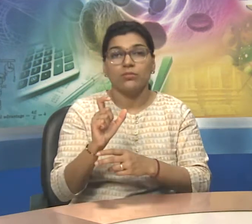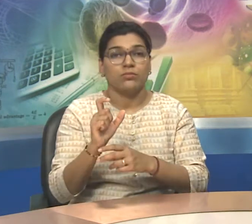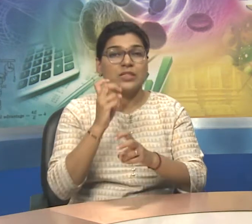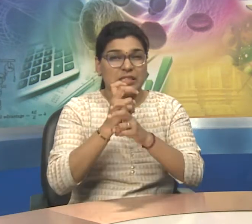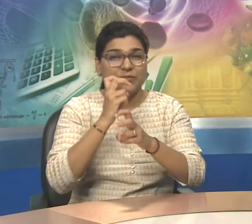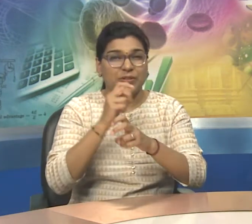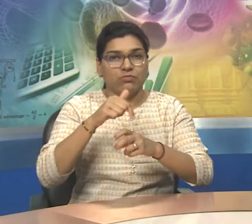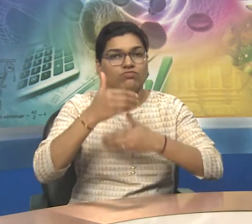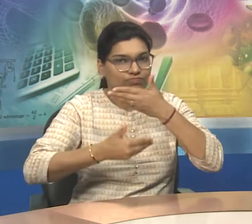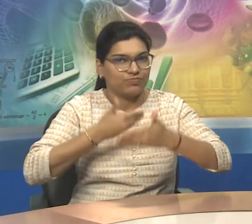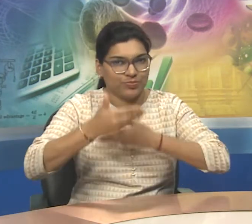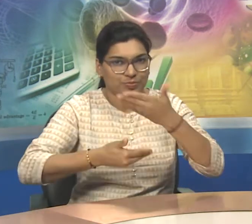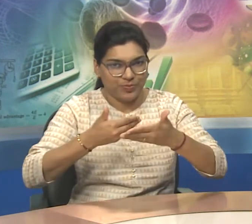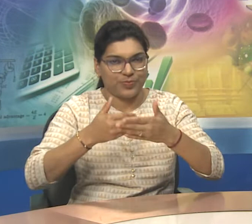Difficult words.